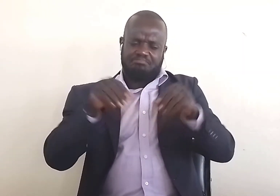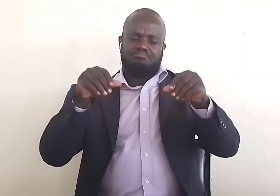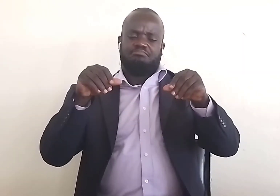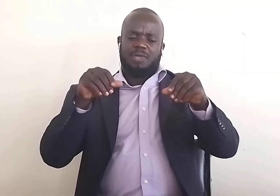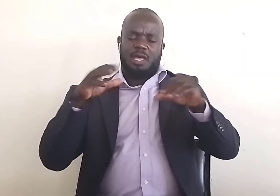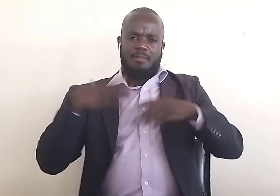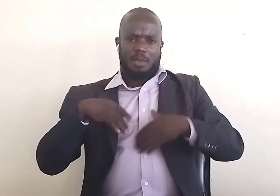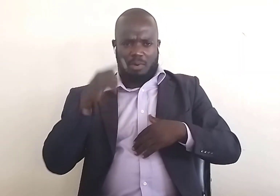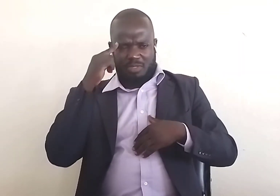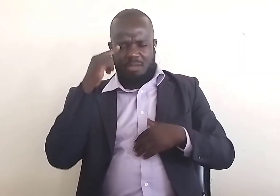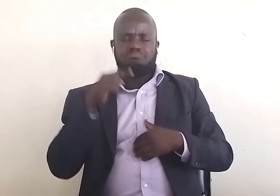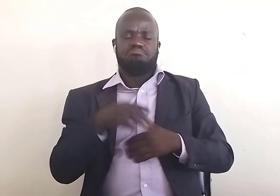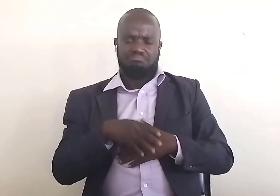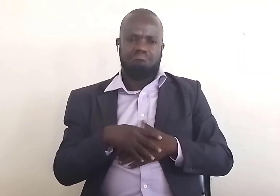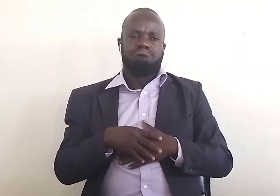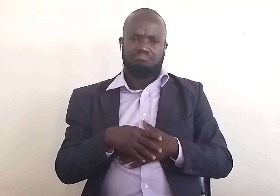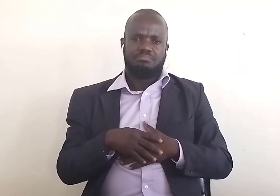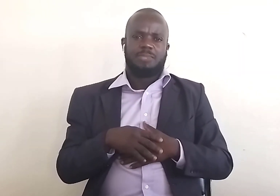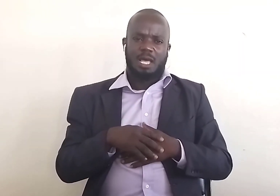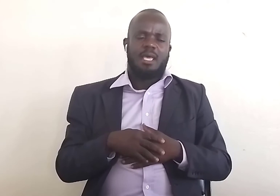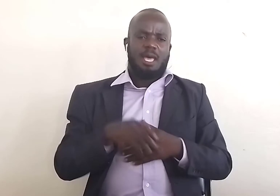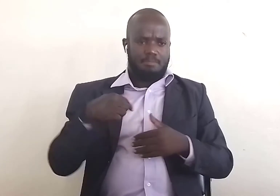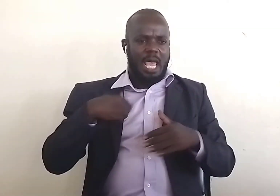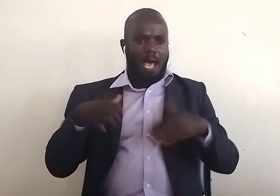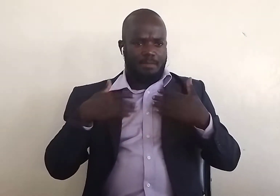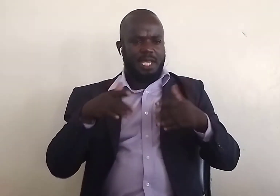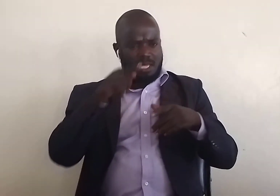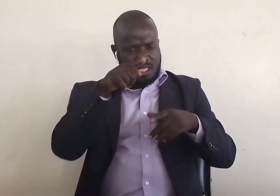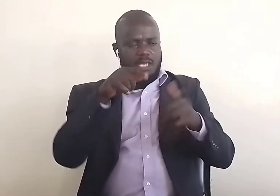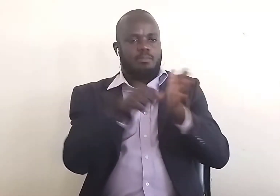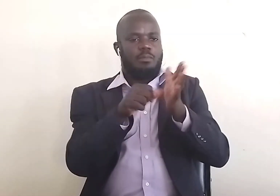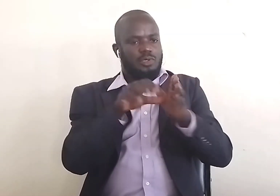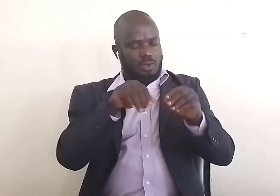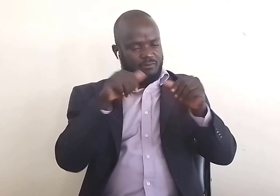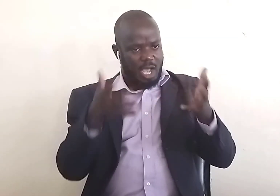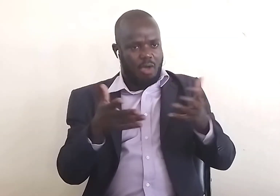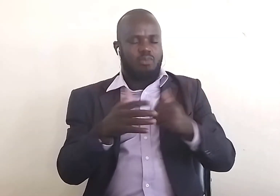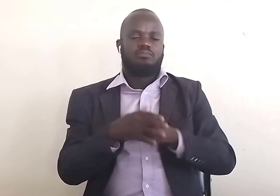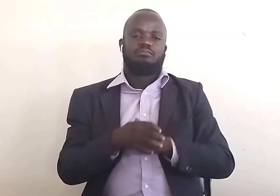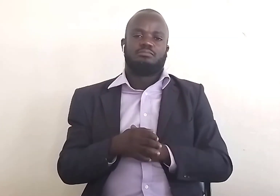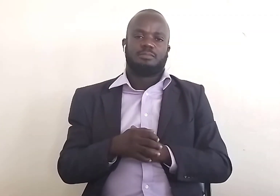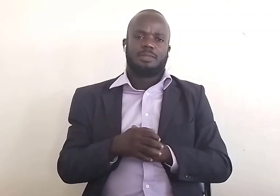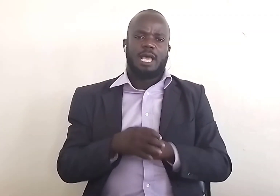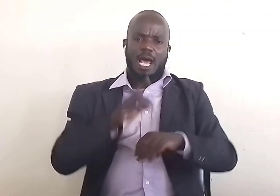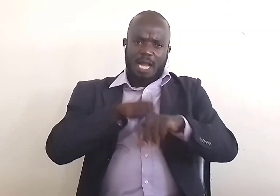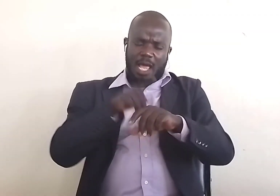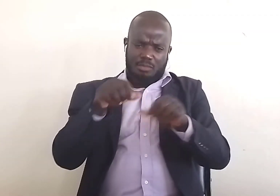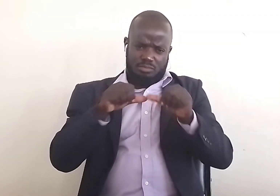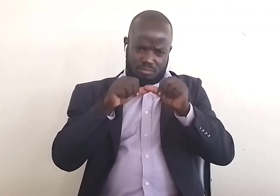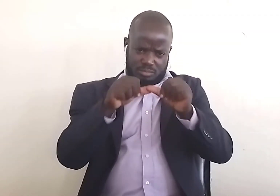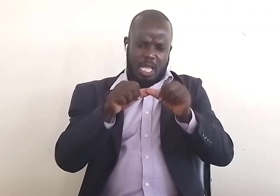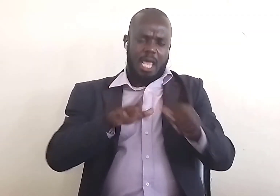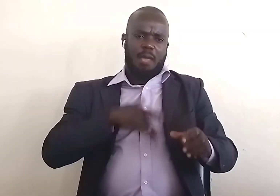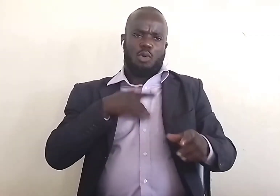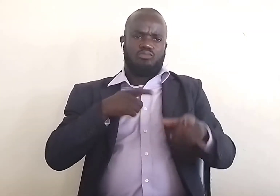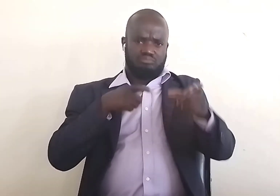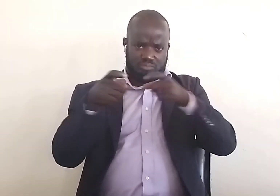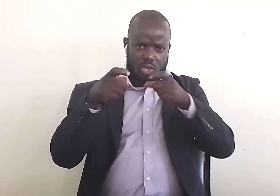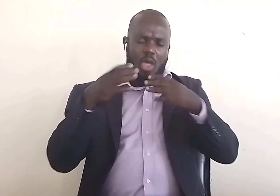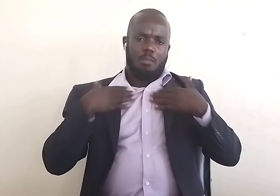people will think, "I'm impressed by the way she handled that situation." If you continue to control your emotions and body language, then